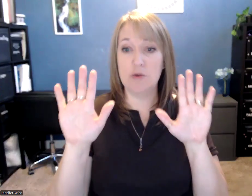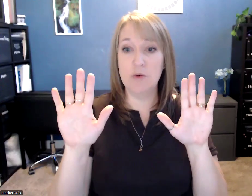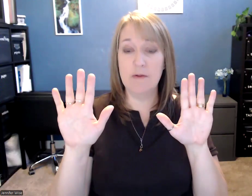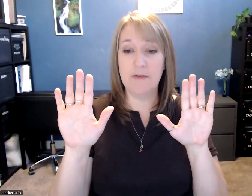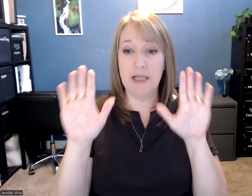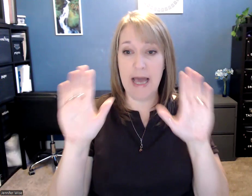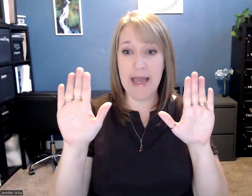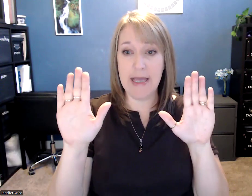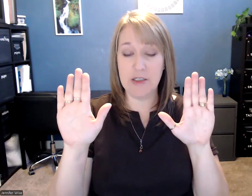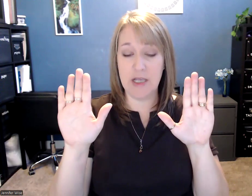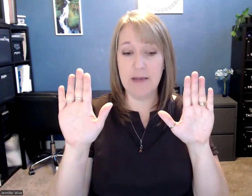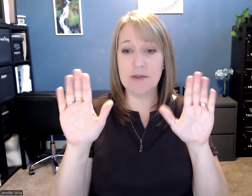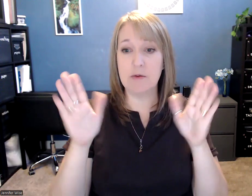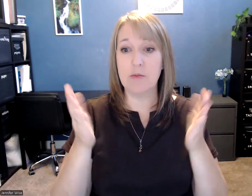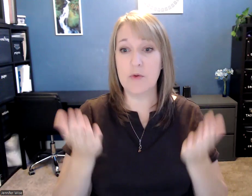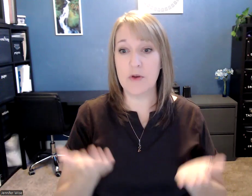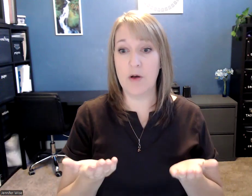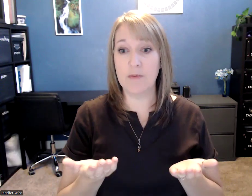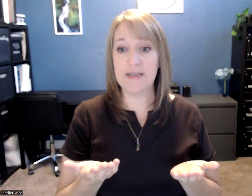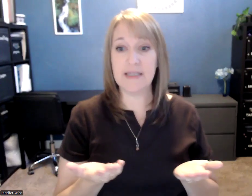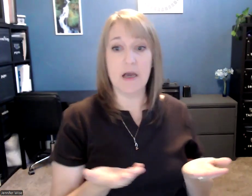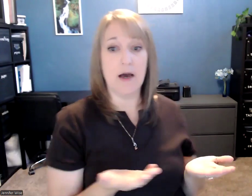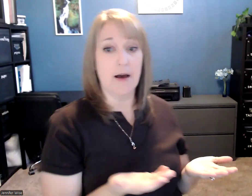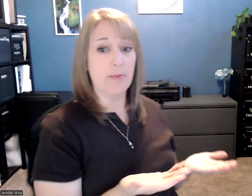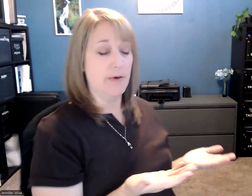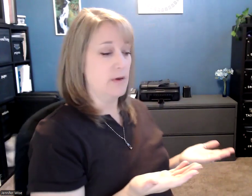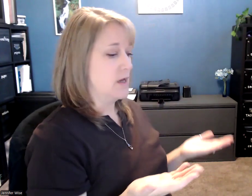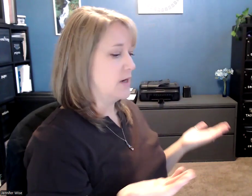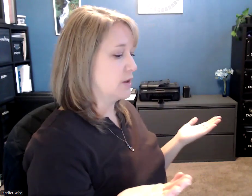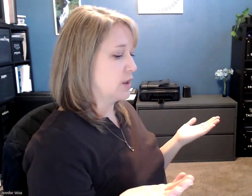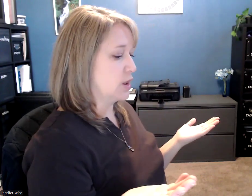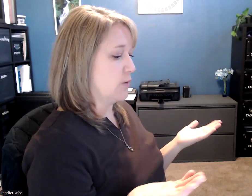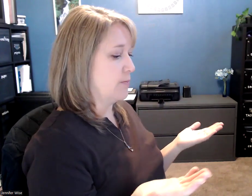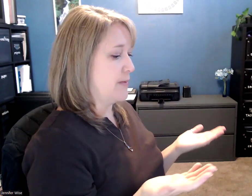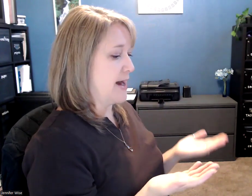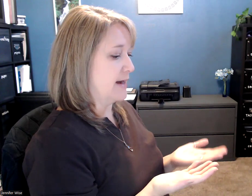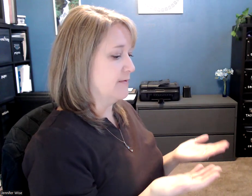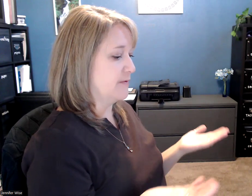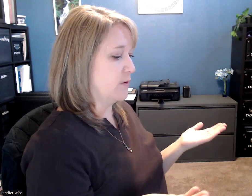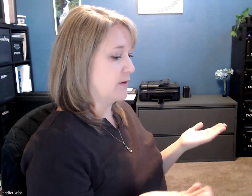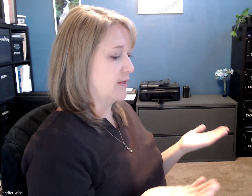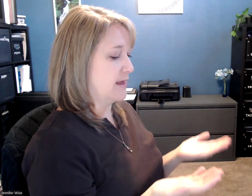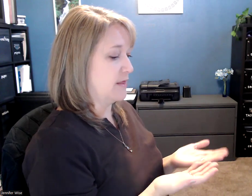two flat hand shapes with your palms facing up, and you're going to go back and forth like